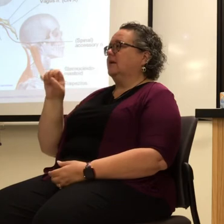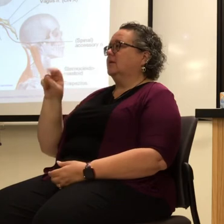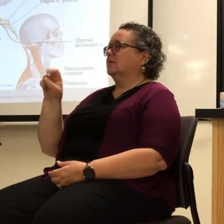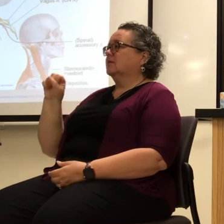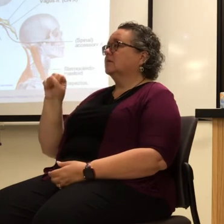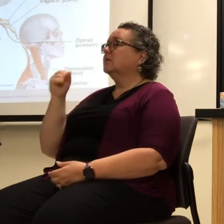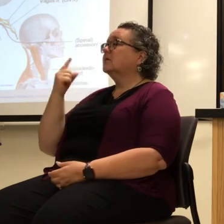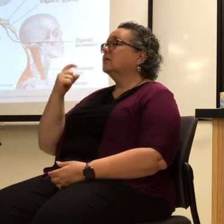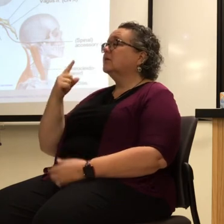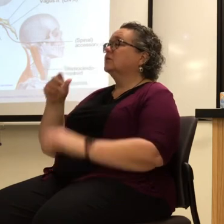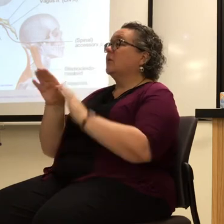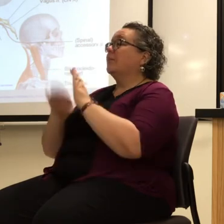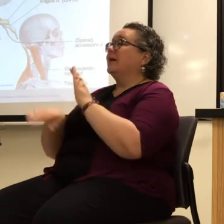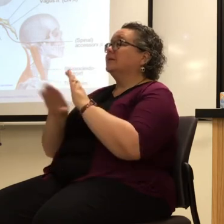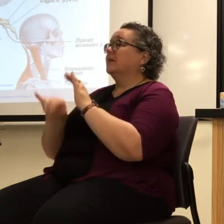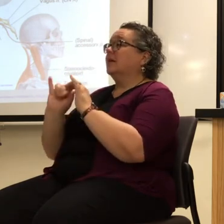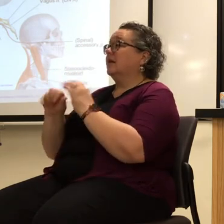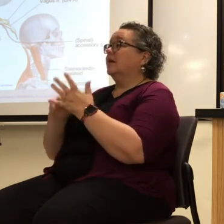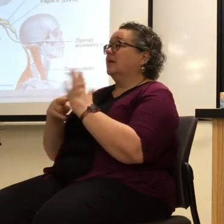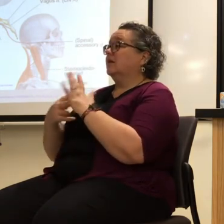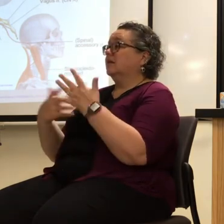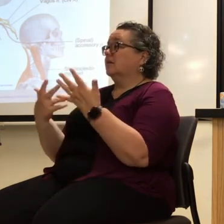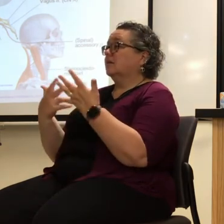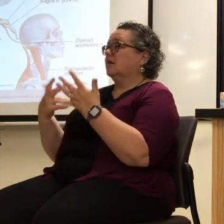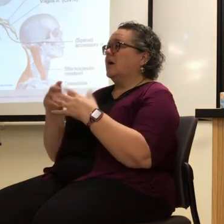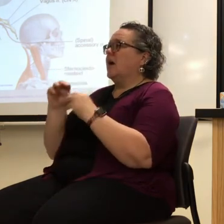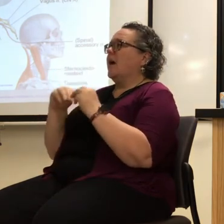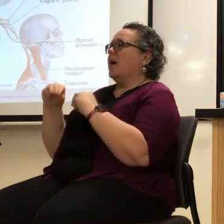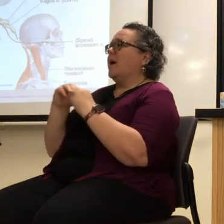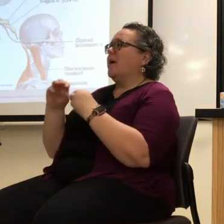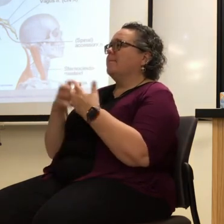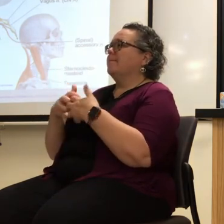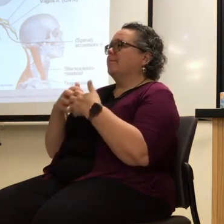So basically that's a motor nerve.